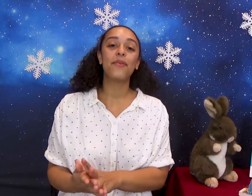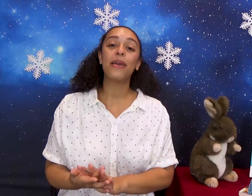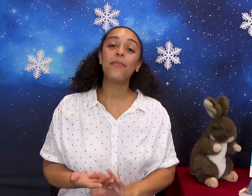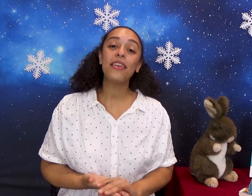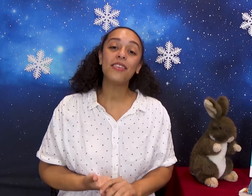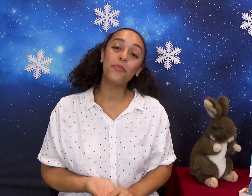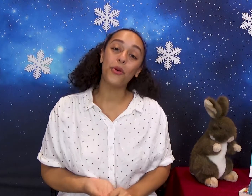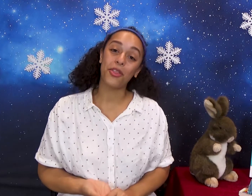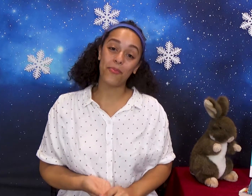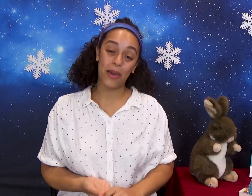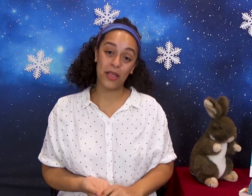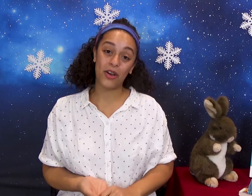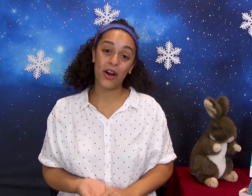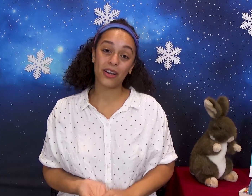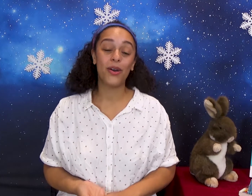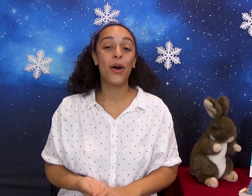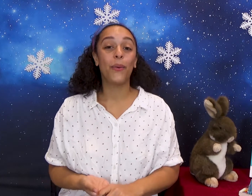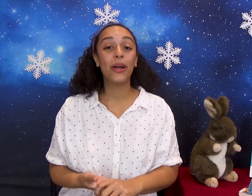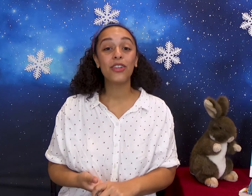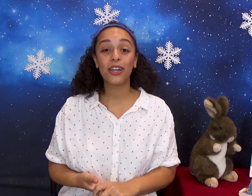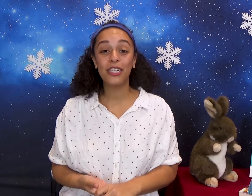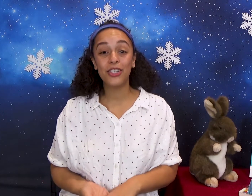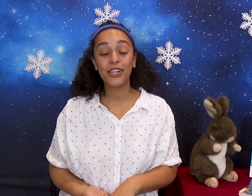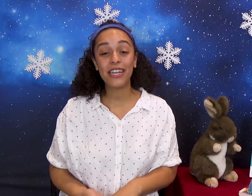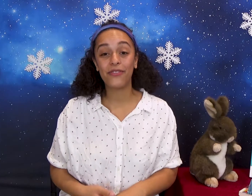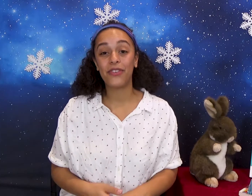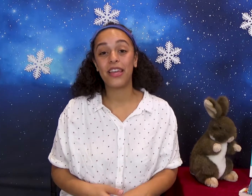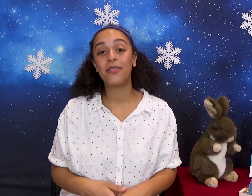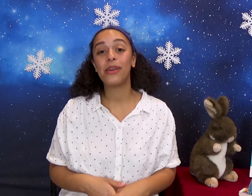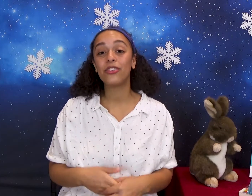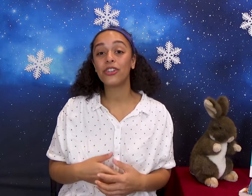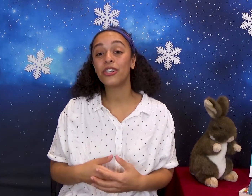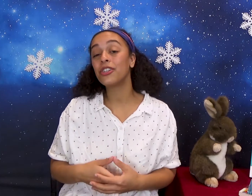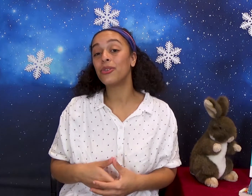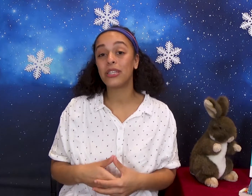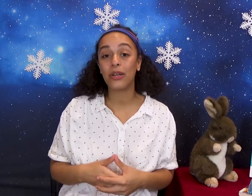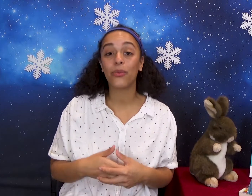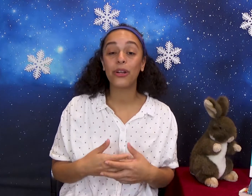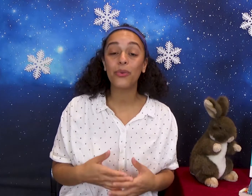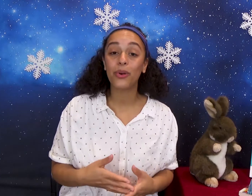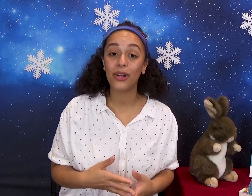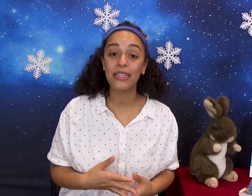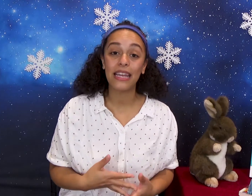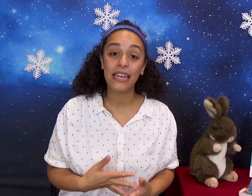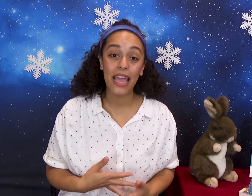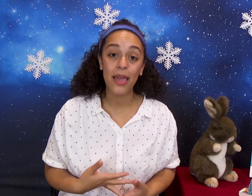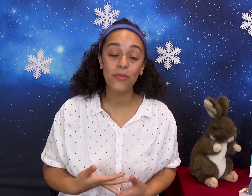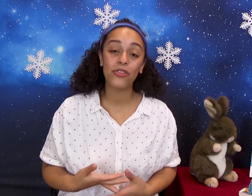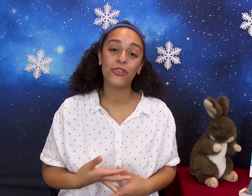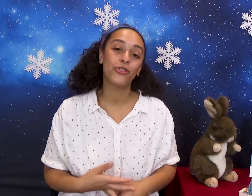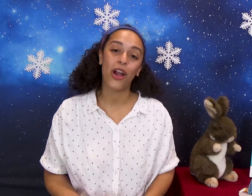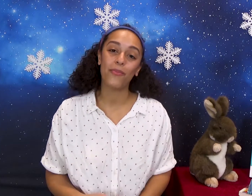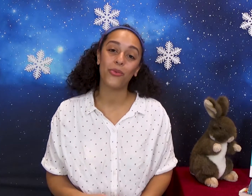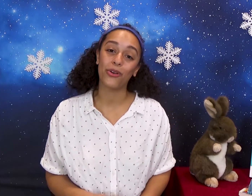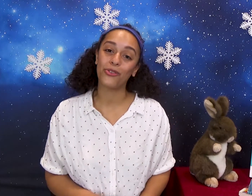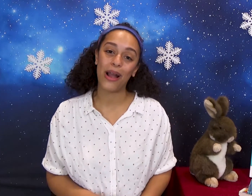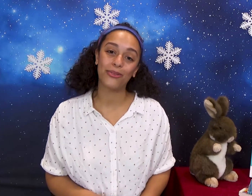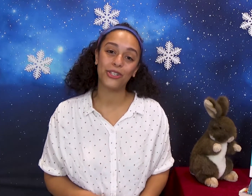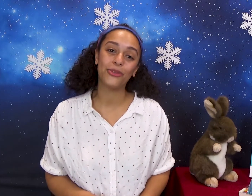Babies need more than baby talk. When talking to your infant, make sure you're real words and names to describe the world around you.